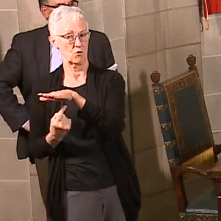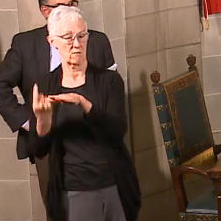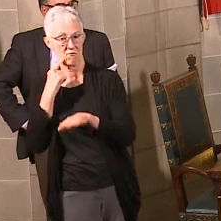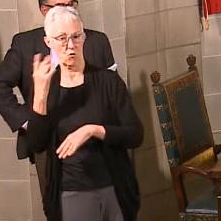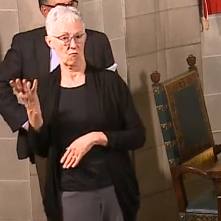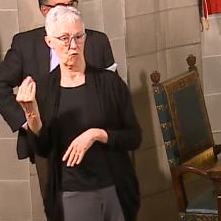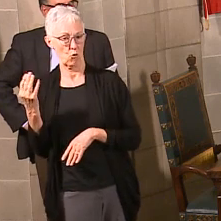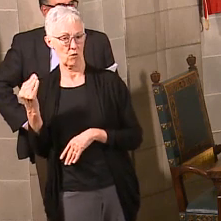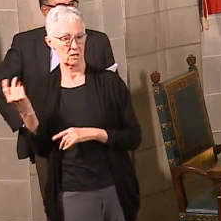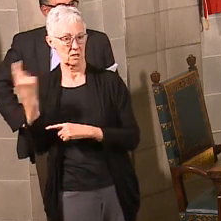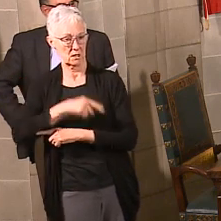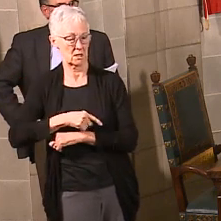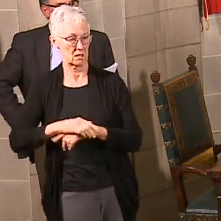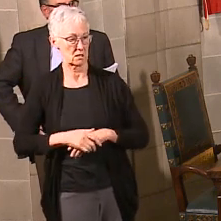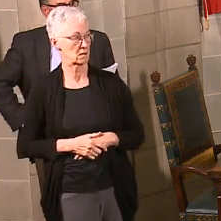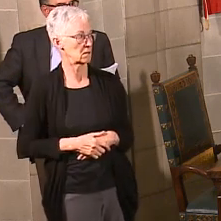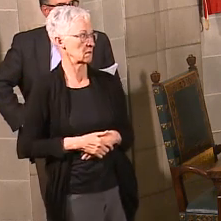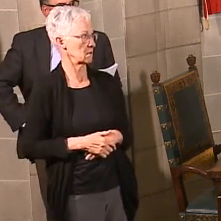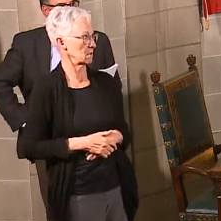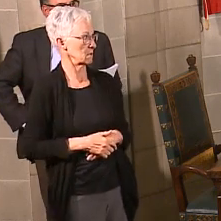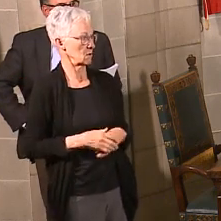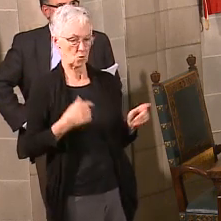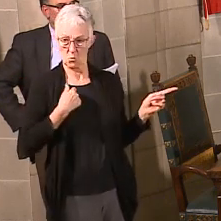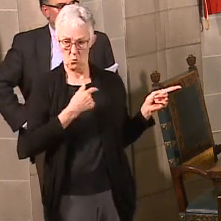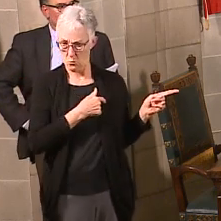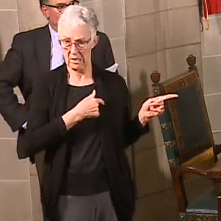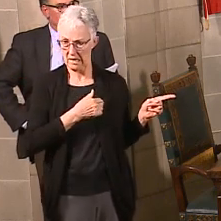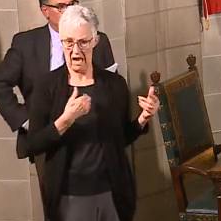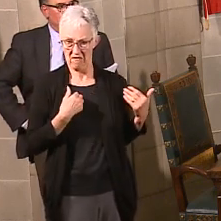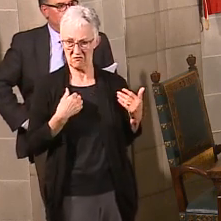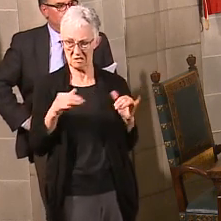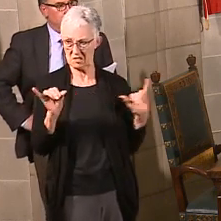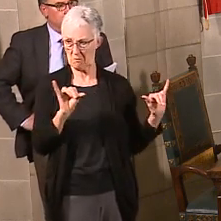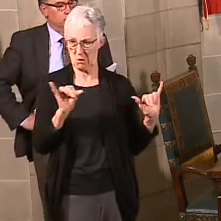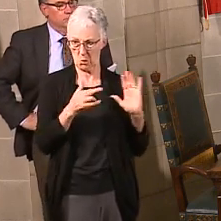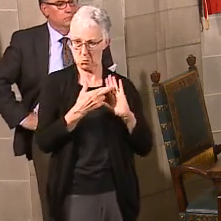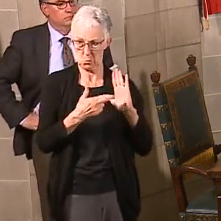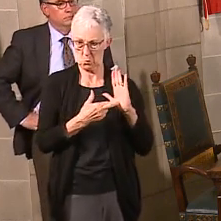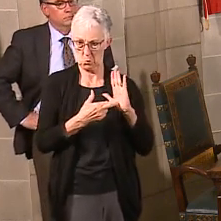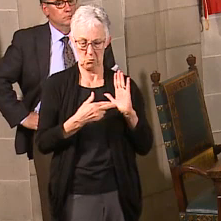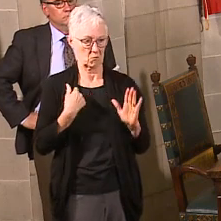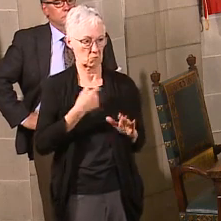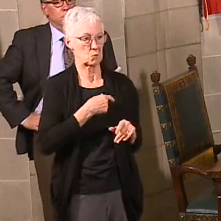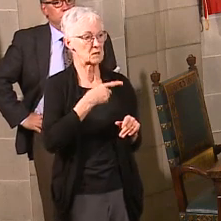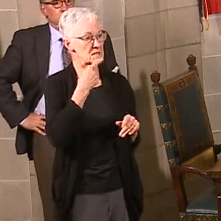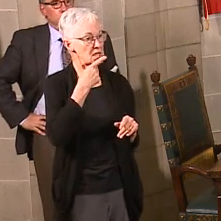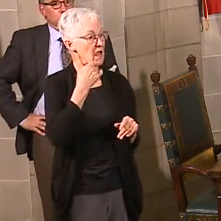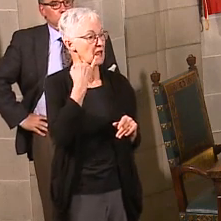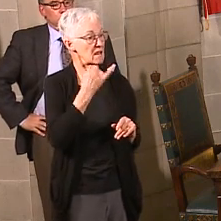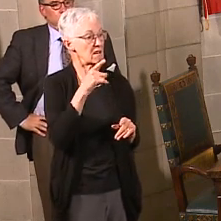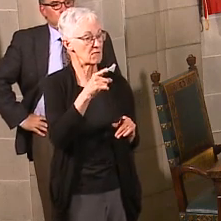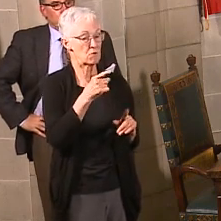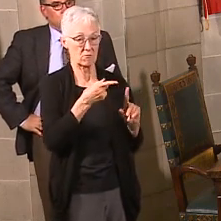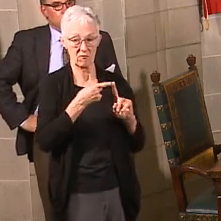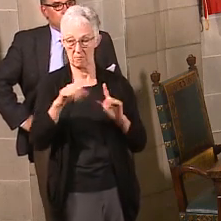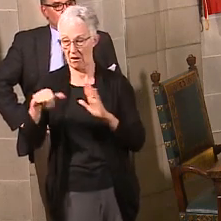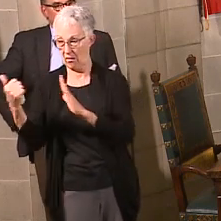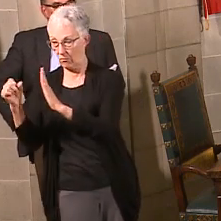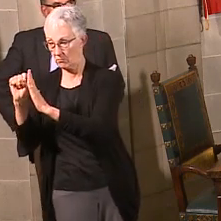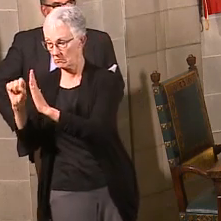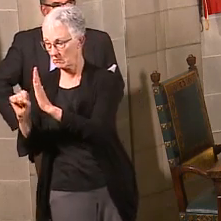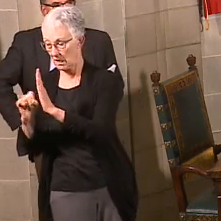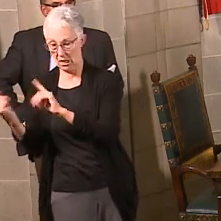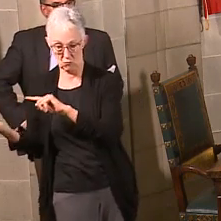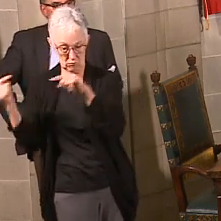that borders Nebraska? We actually have something similar like that in place right now. So what we've said is if you come in from out of state, you're one of those